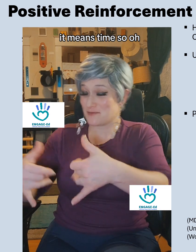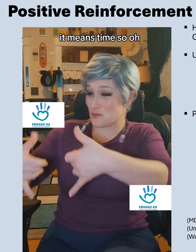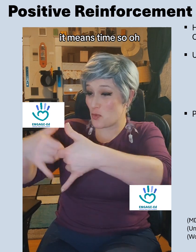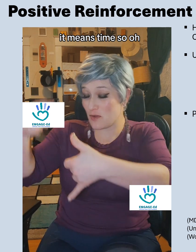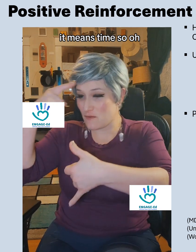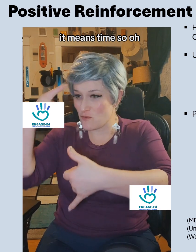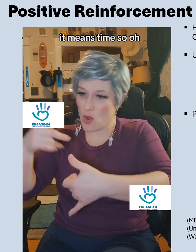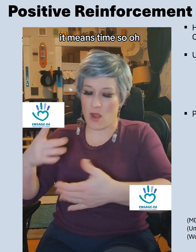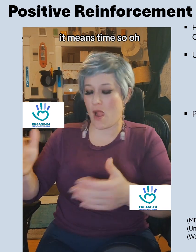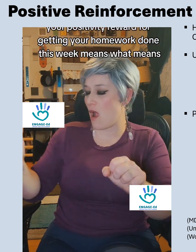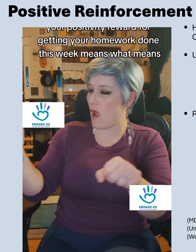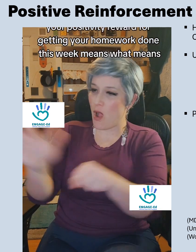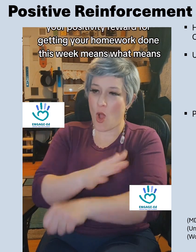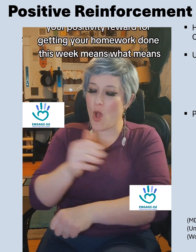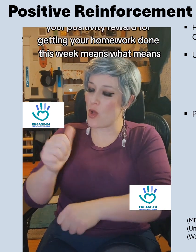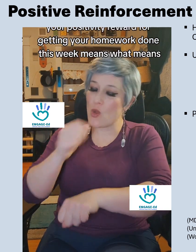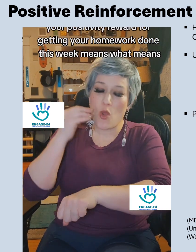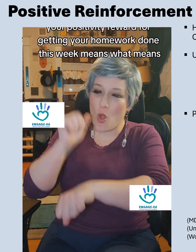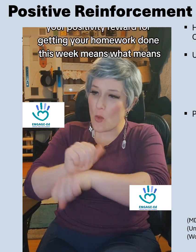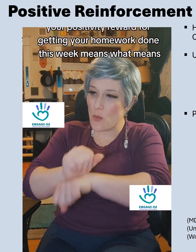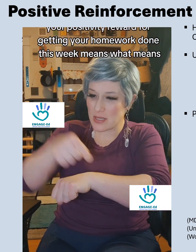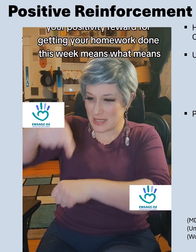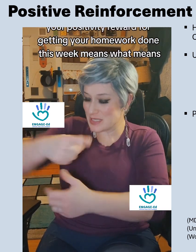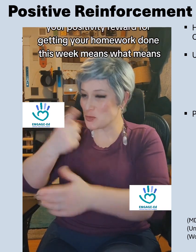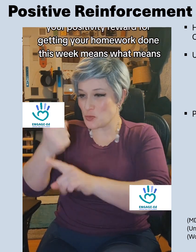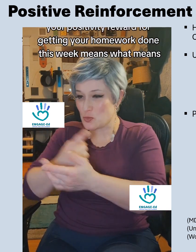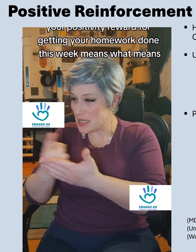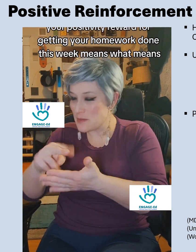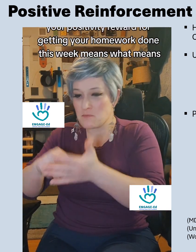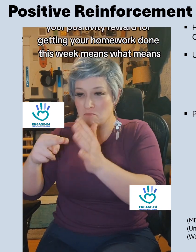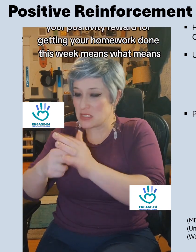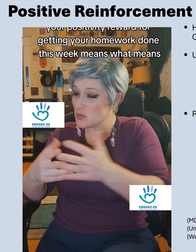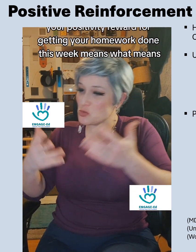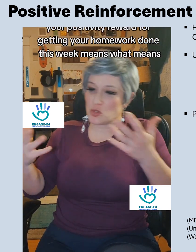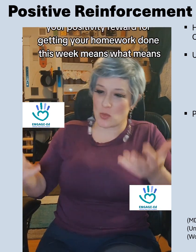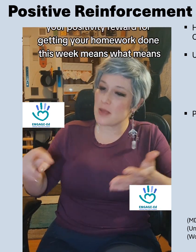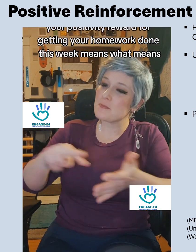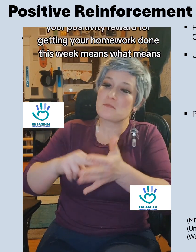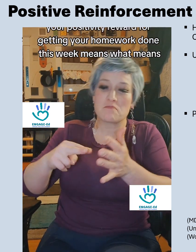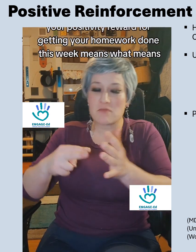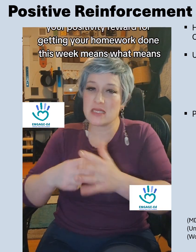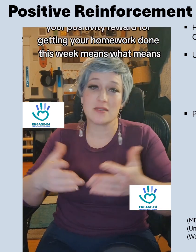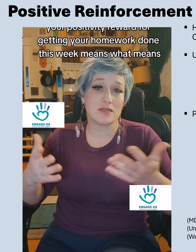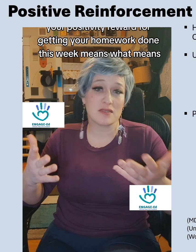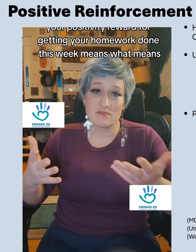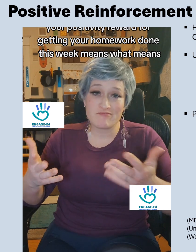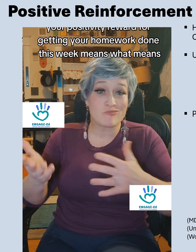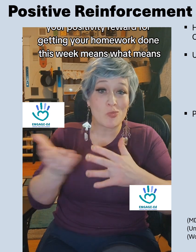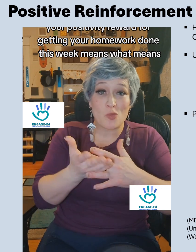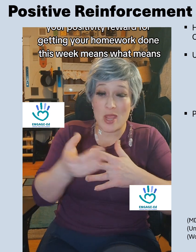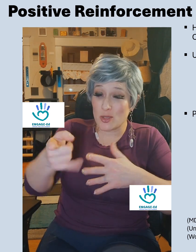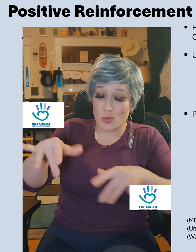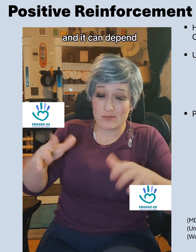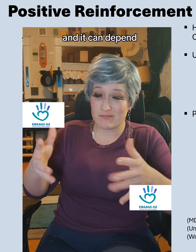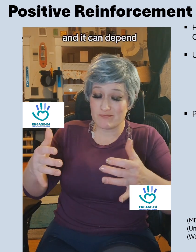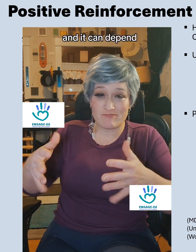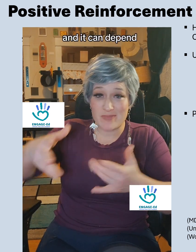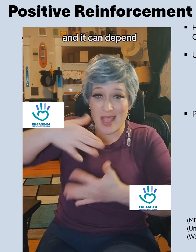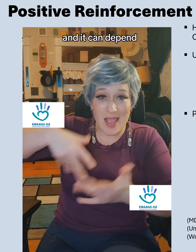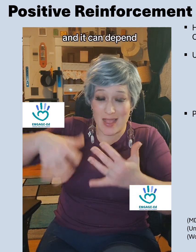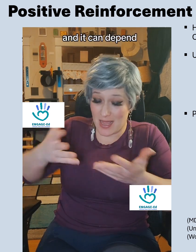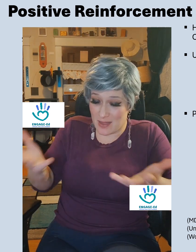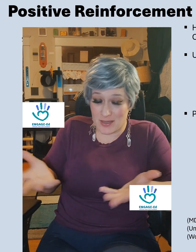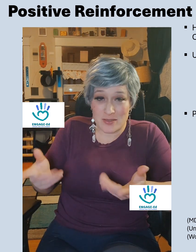So, oh, your positivity reward for getting your homework done this week means what? Means, and it can